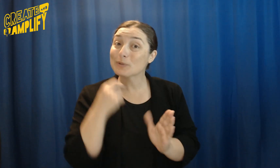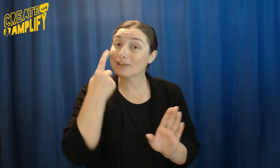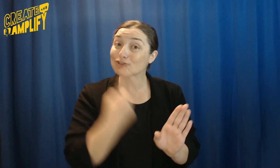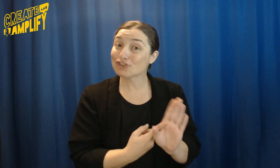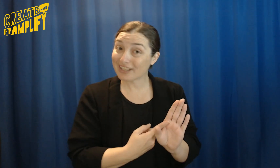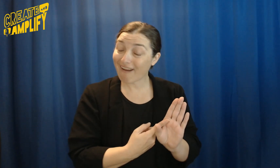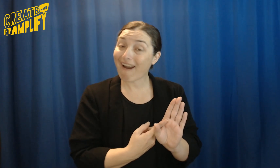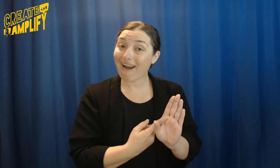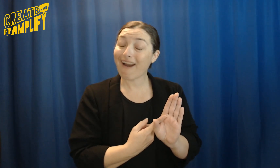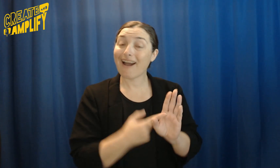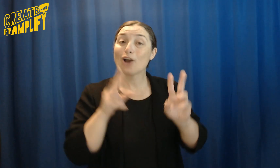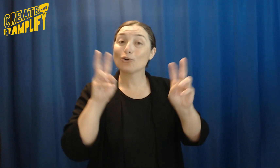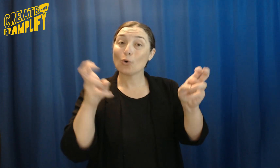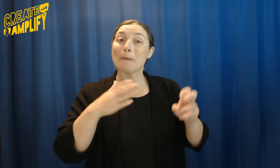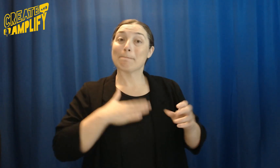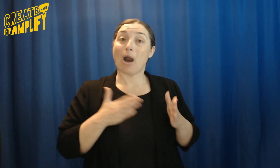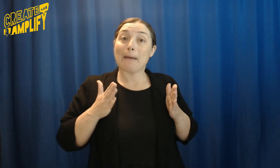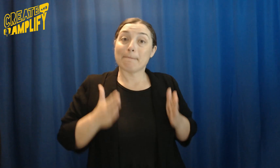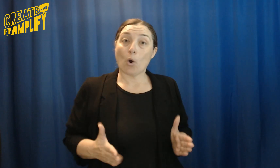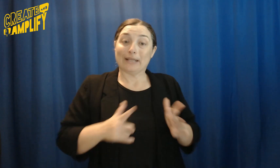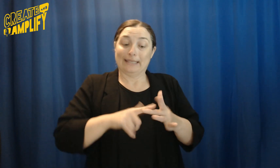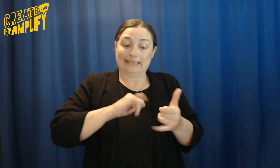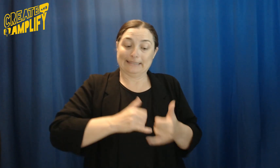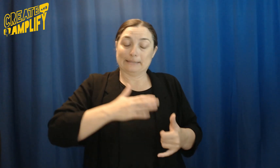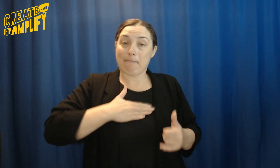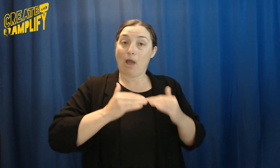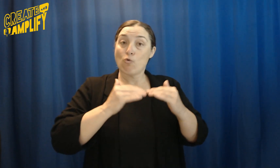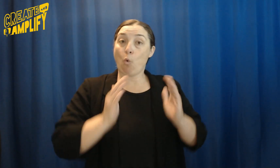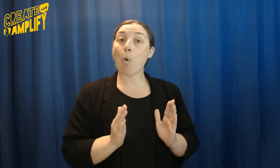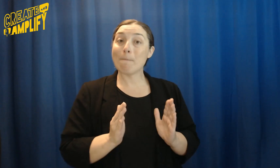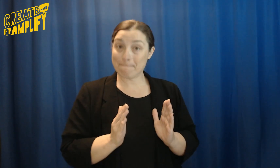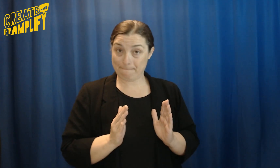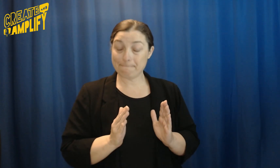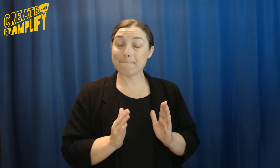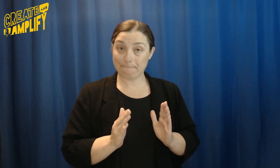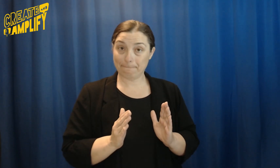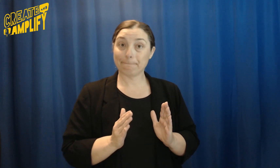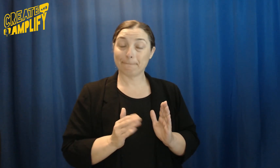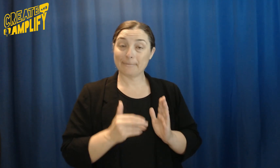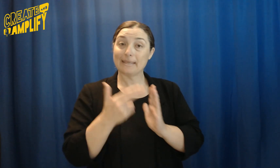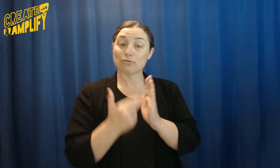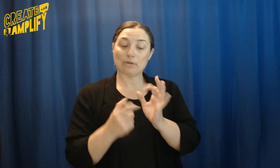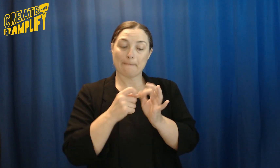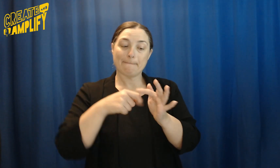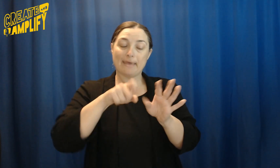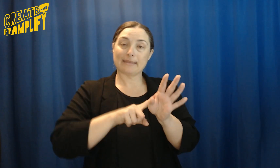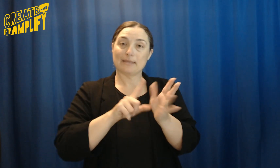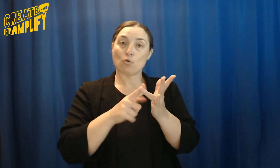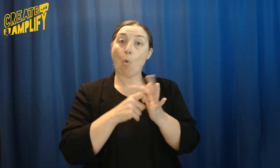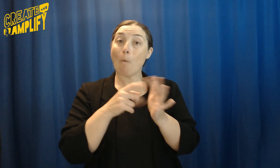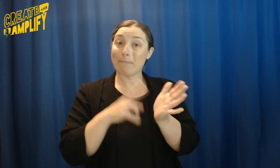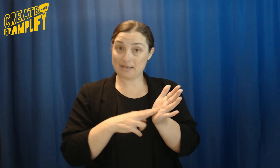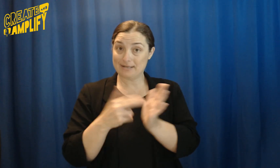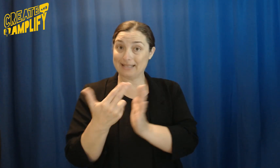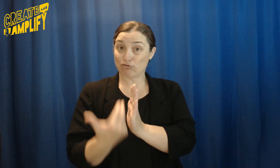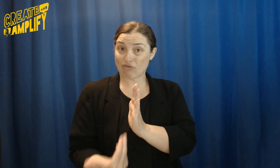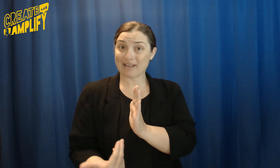called My Body is My Home, and that's being illustrated by Becky Orpin, which I'm really, really excited